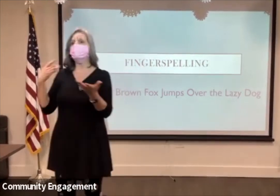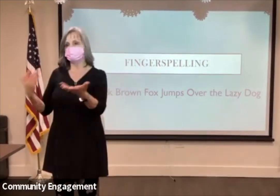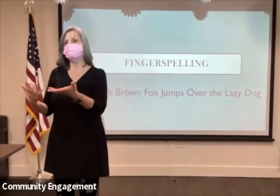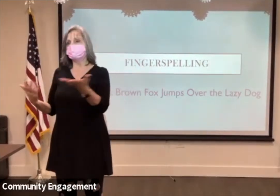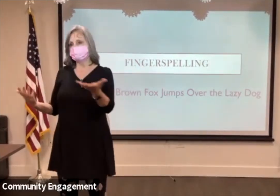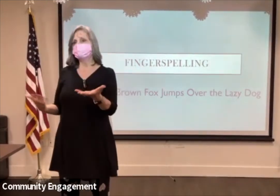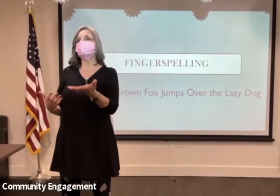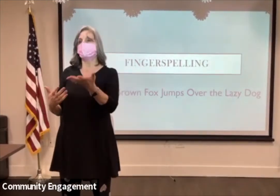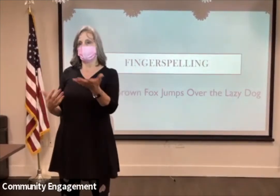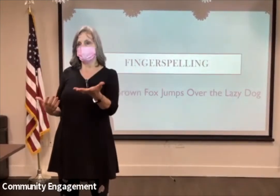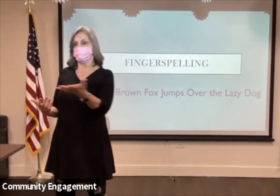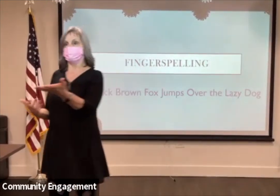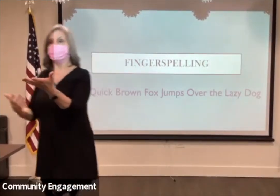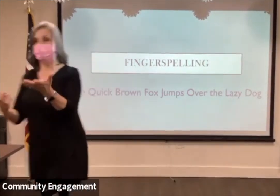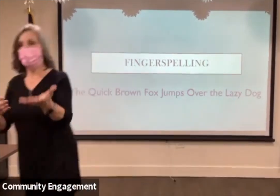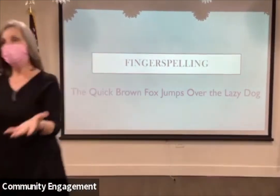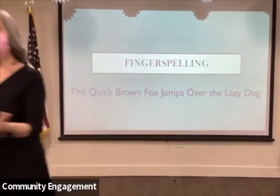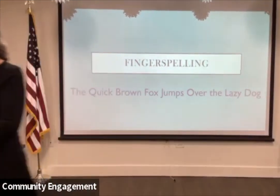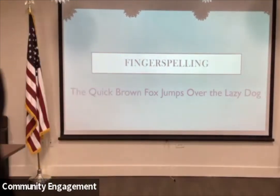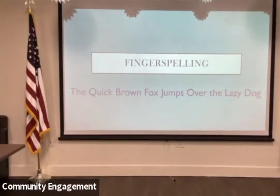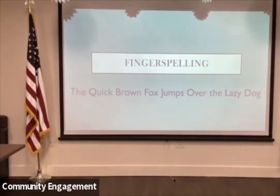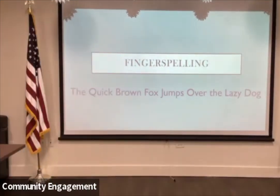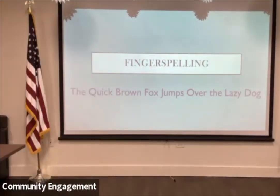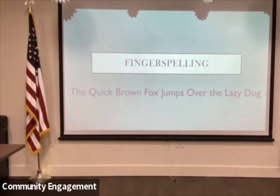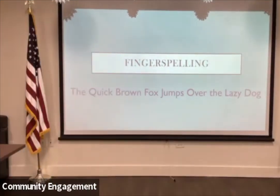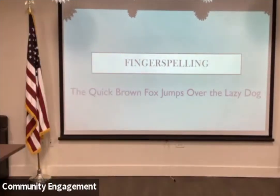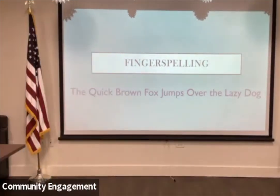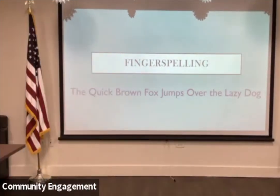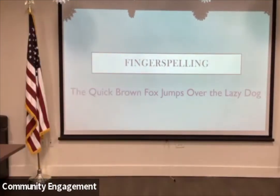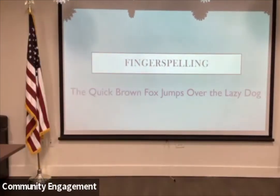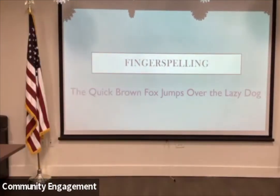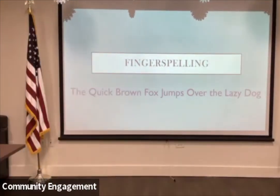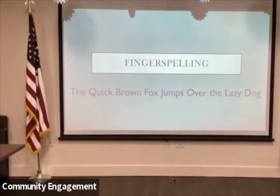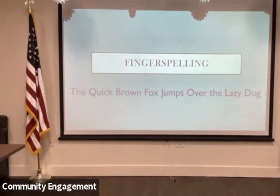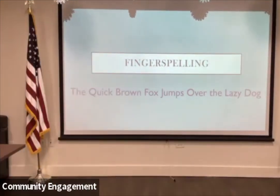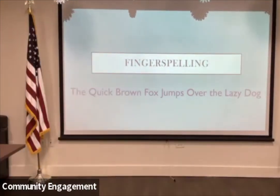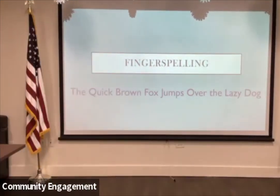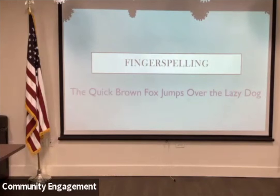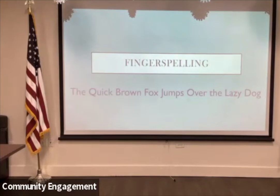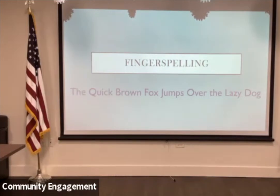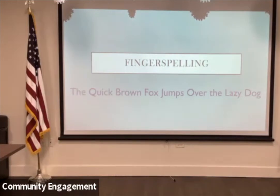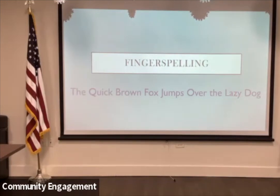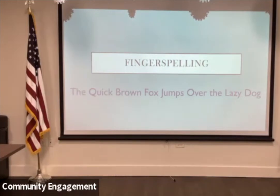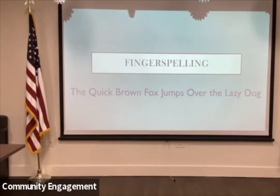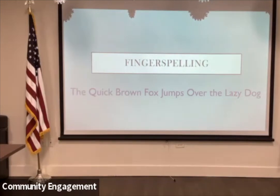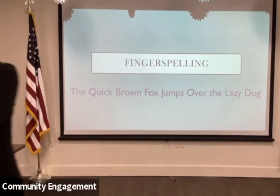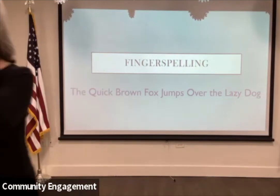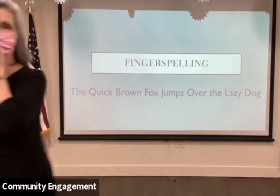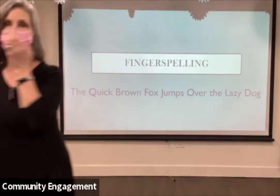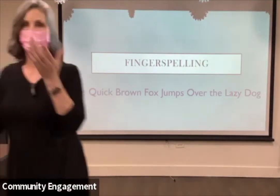Right here is almost there. Right. So then if I was to sit right over here, it would be much easier for you to follow the conversation. So again, that simple